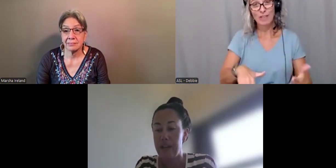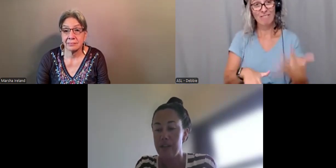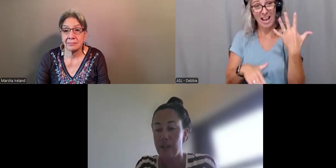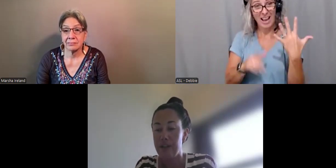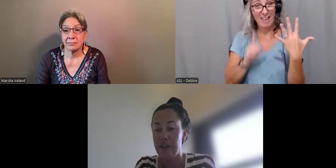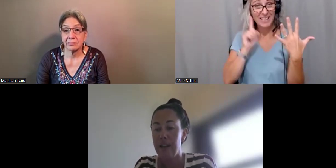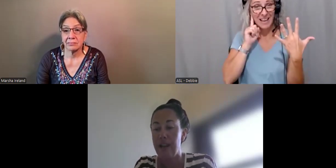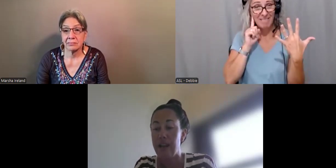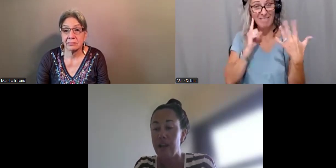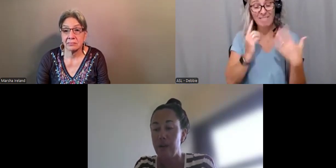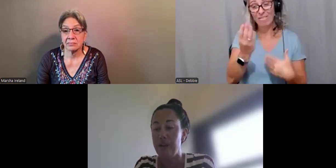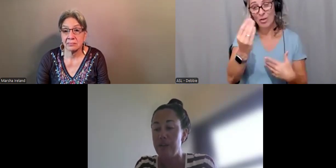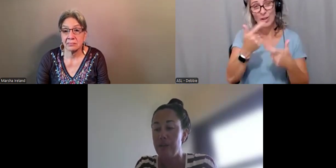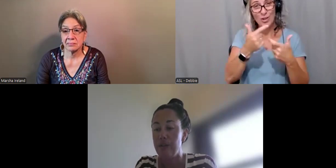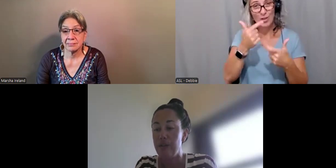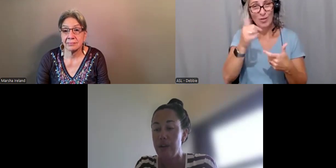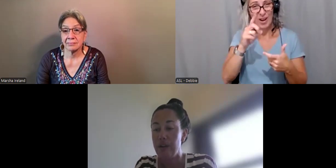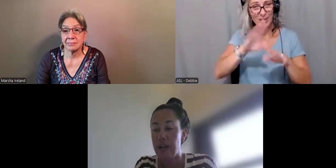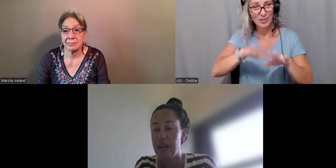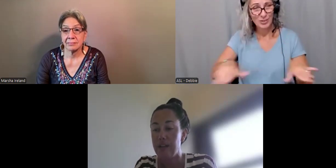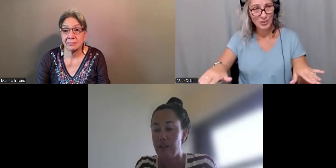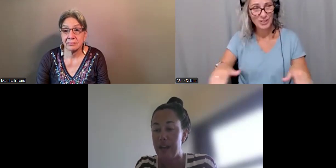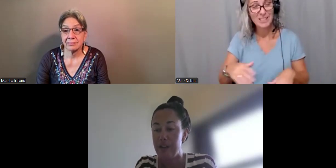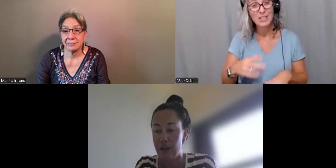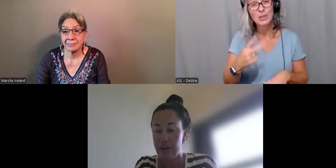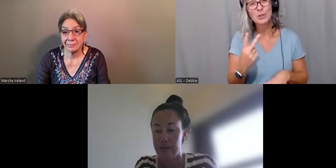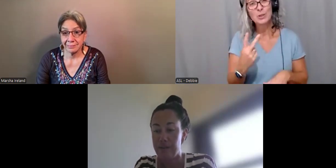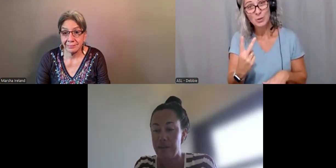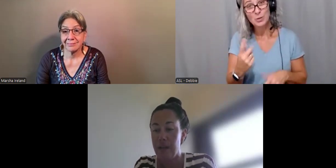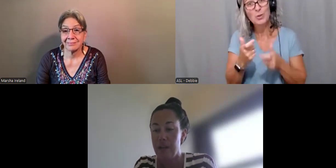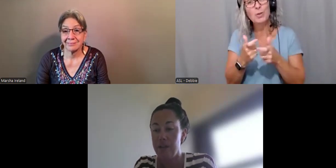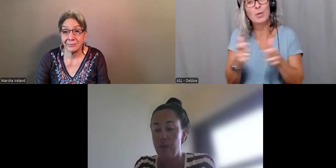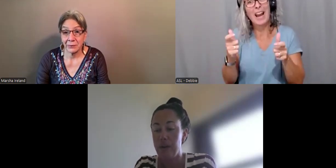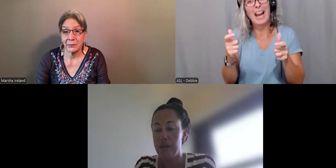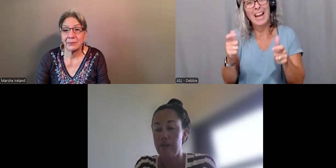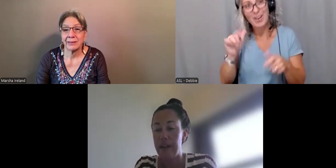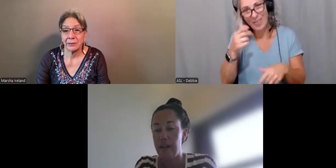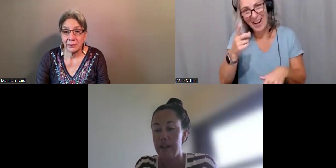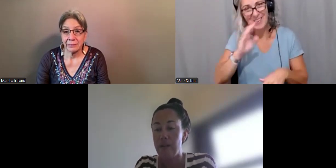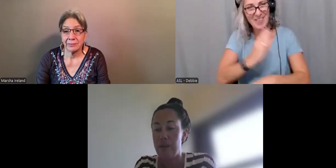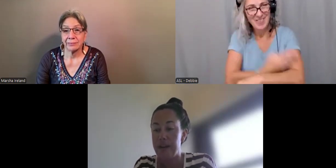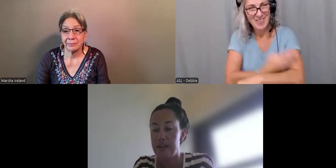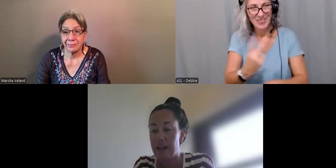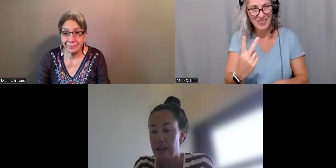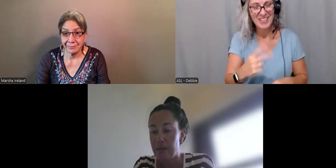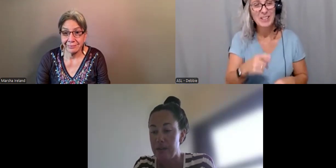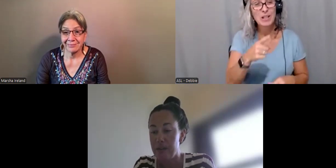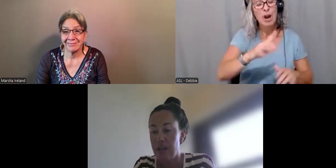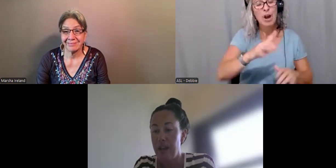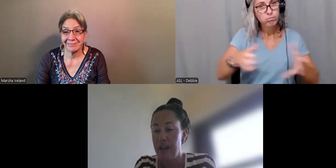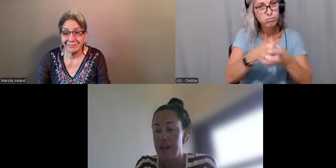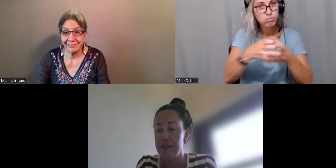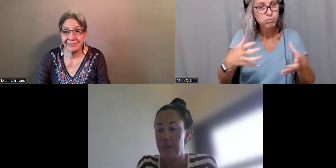14 grandchildren, including 2 great-granddaughters. She works to revitalize Oneida Sign